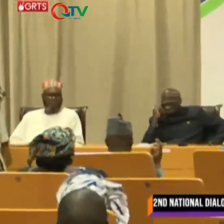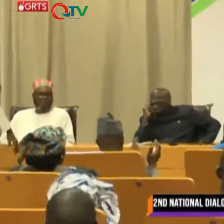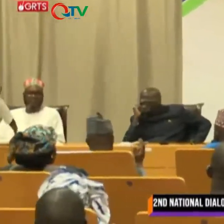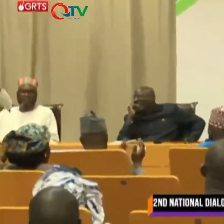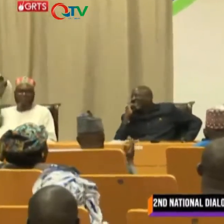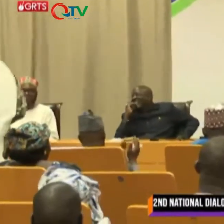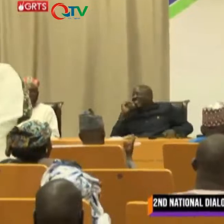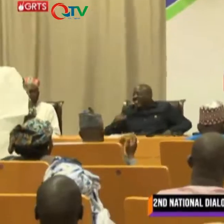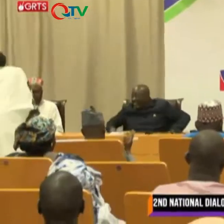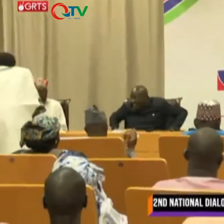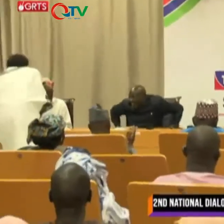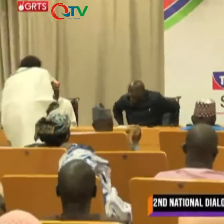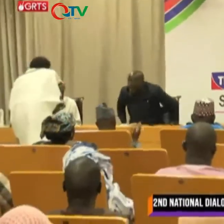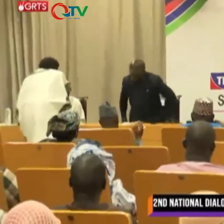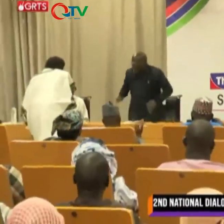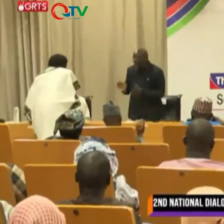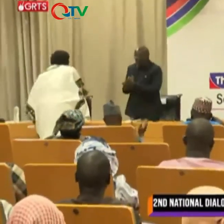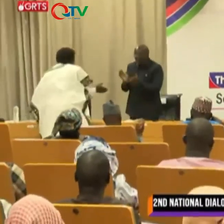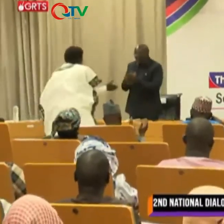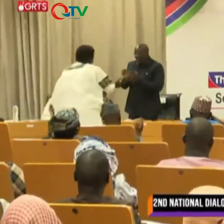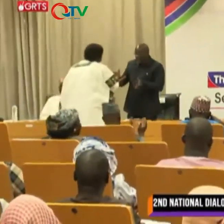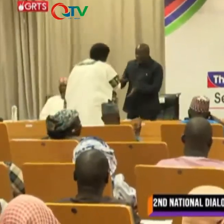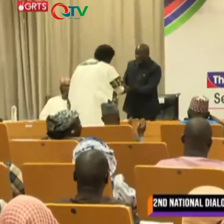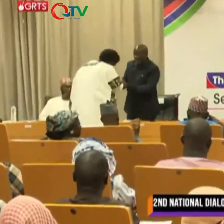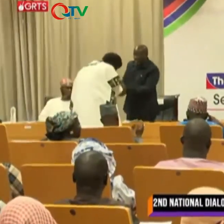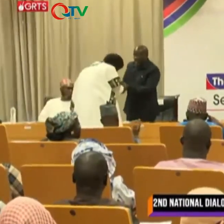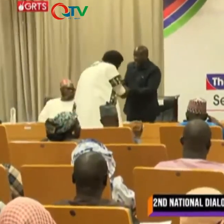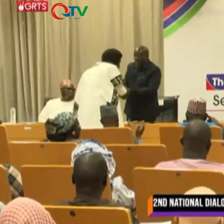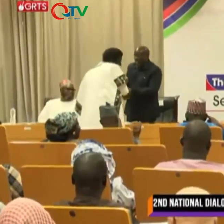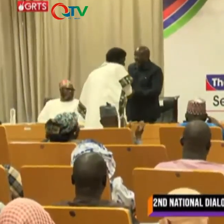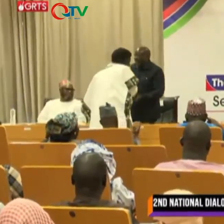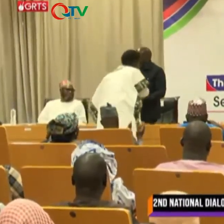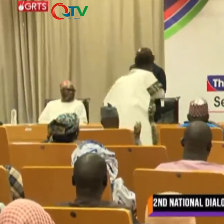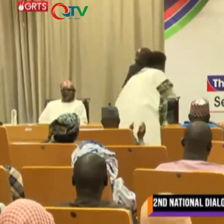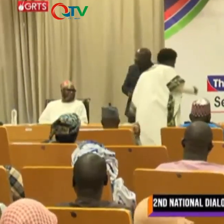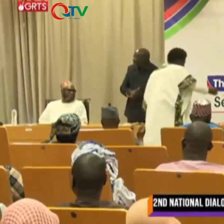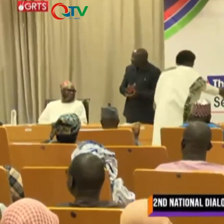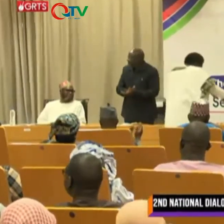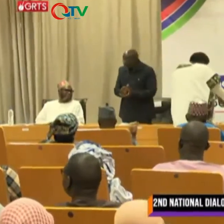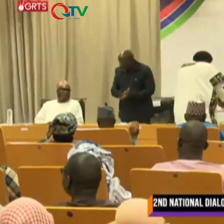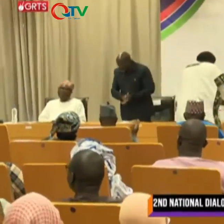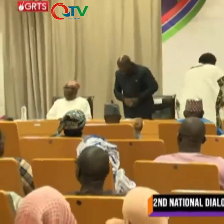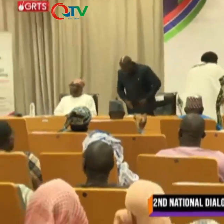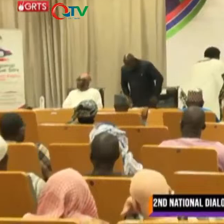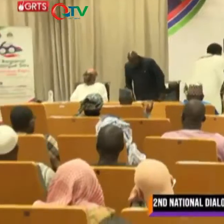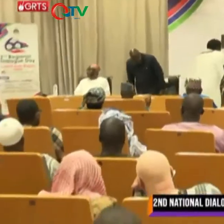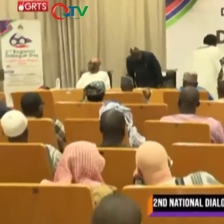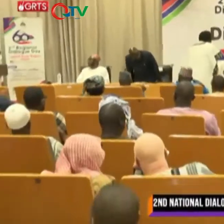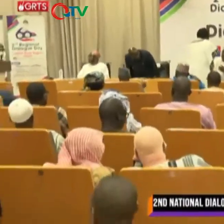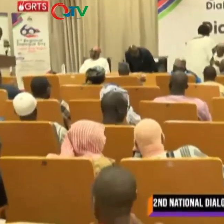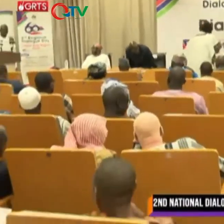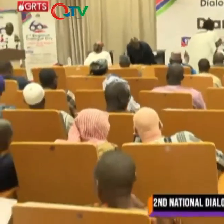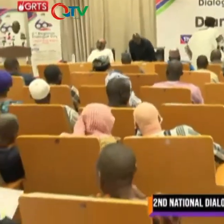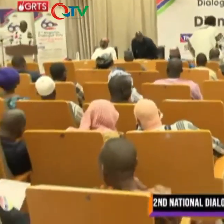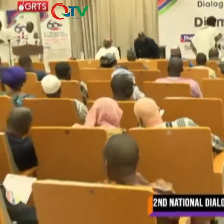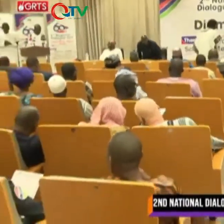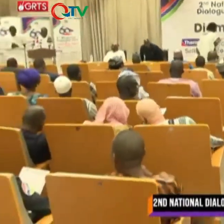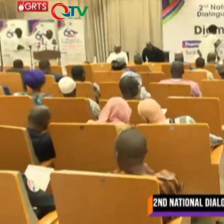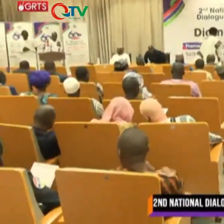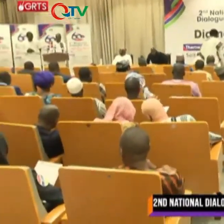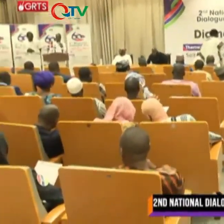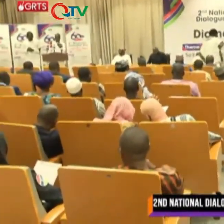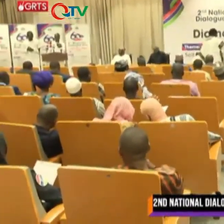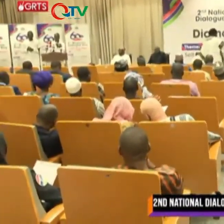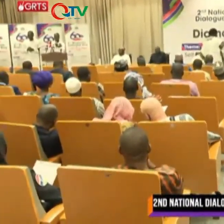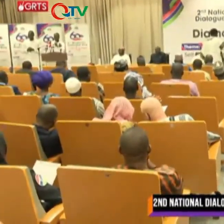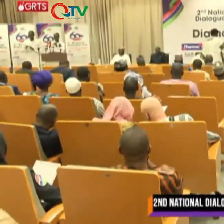Thank you so much, Madivunka. The beautiful reference to Mandinka is a reflection of our culture. We are all part